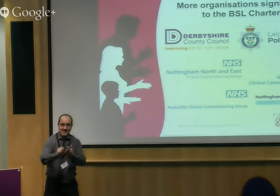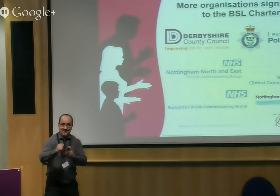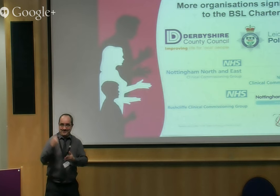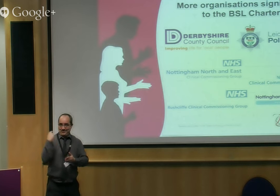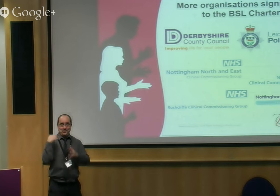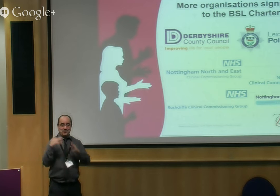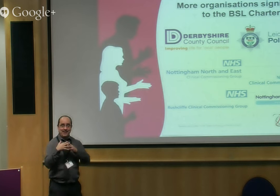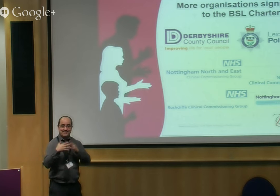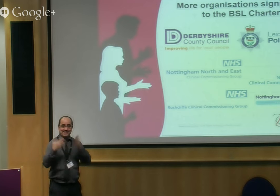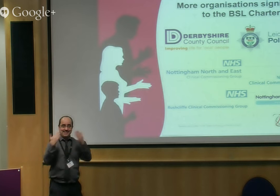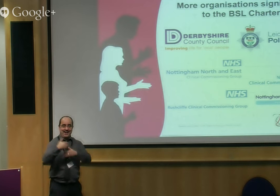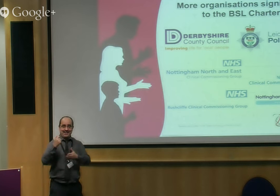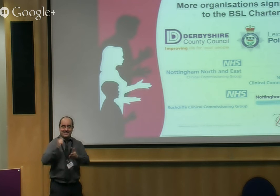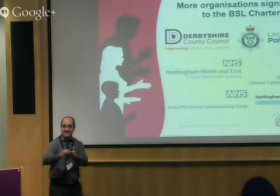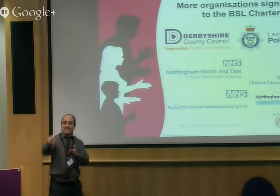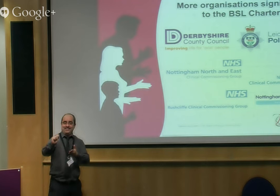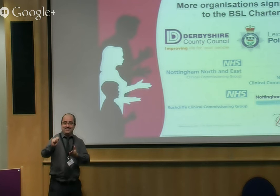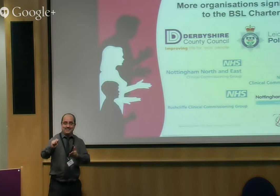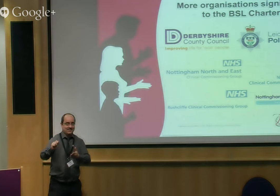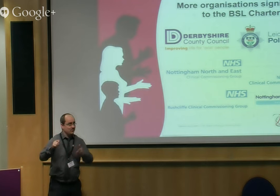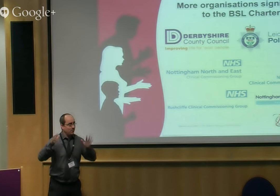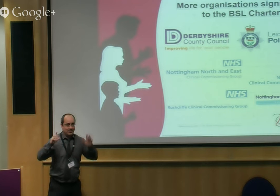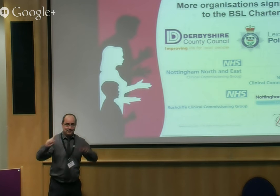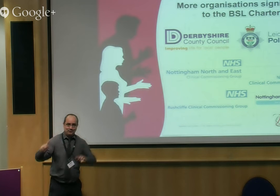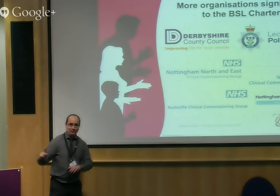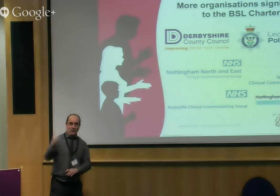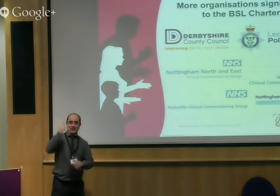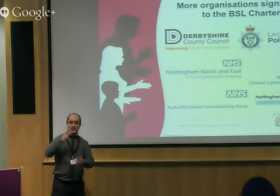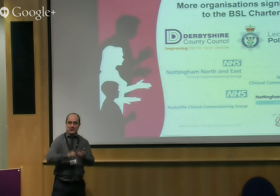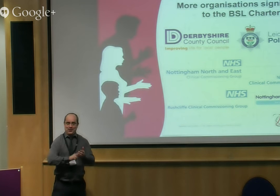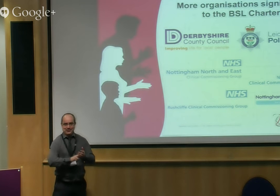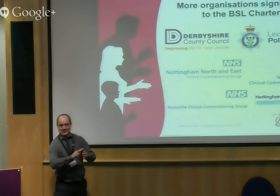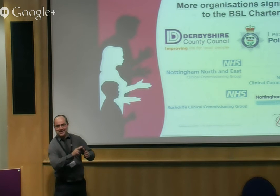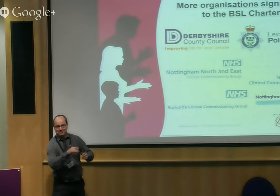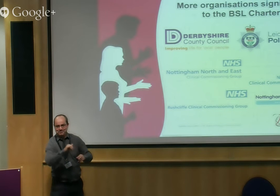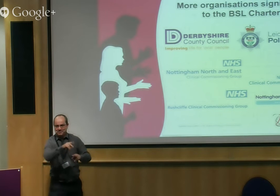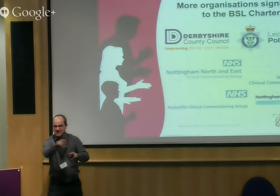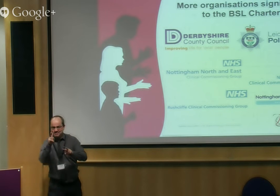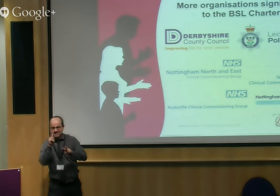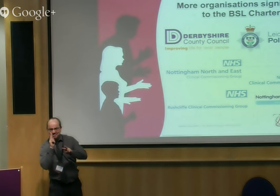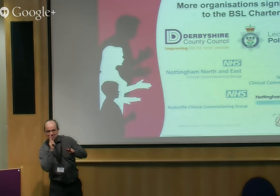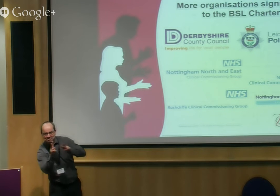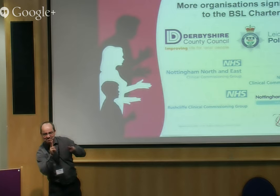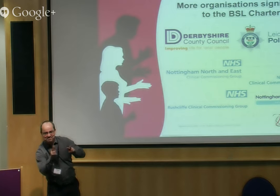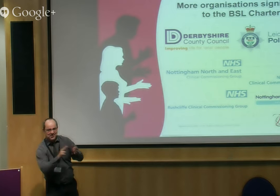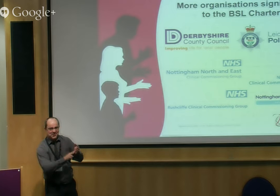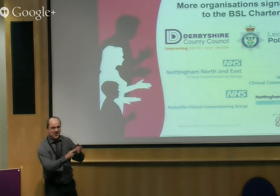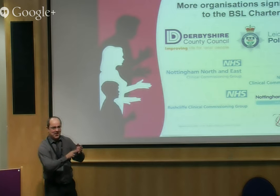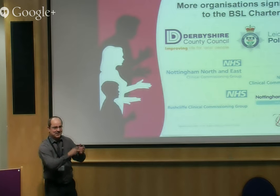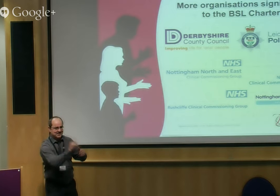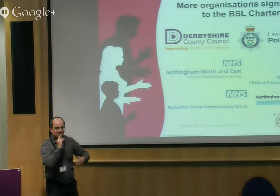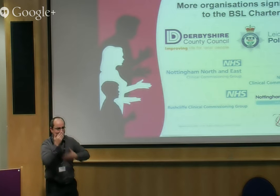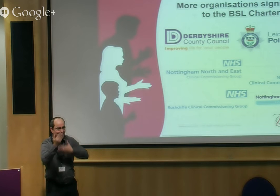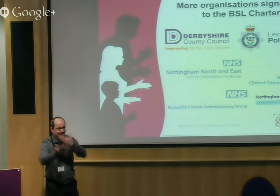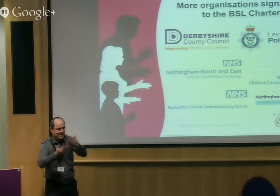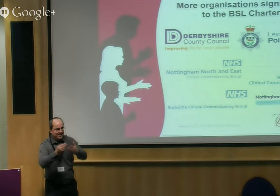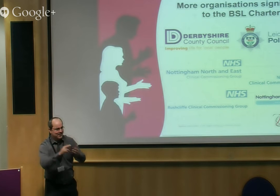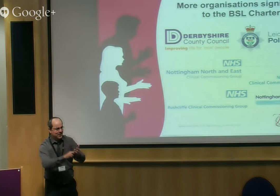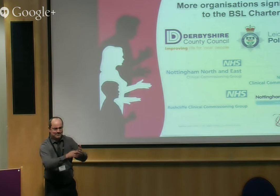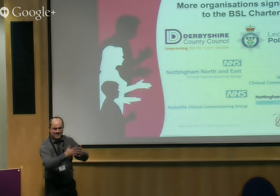it's wonderful to see that Nottinghamshire Deaf Society signed the Charter last week, and they're the first deaf organisation to do so. So